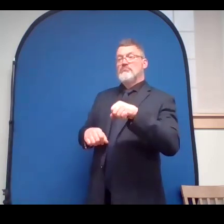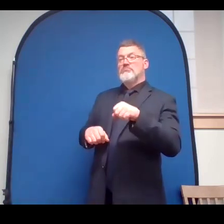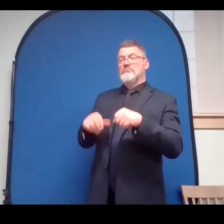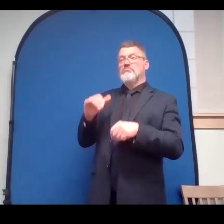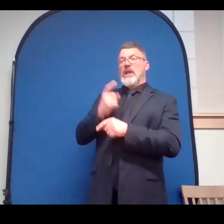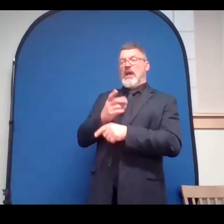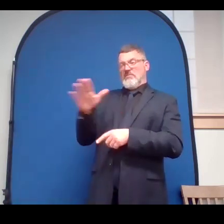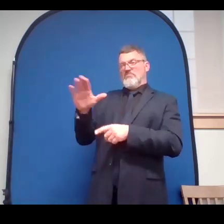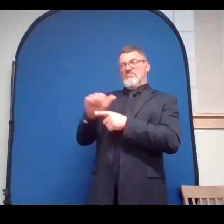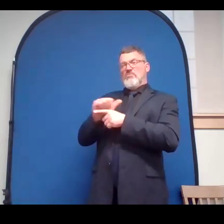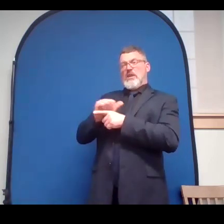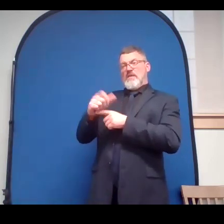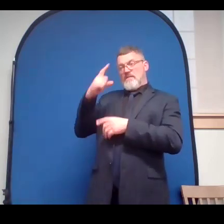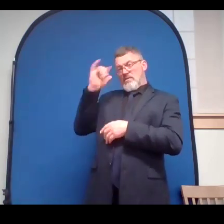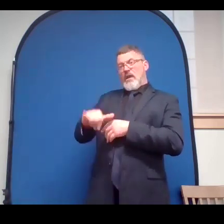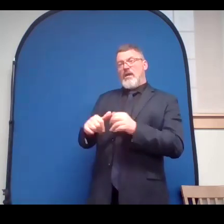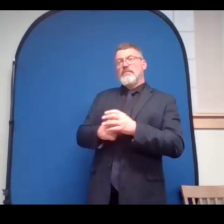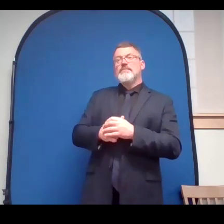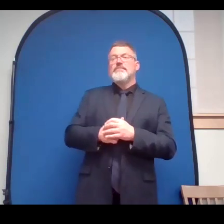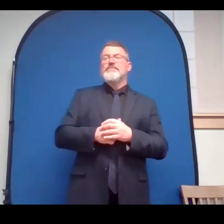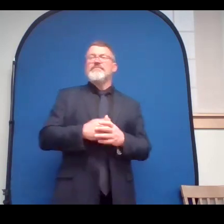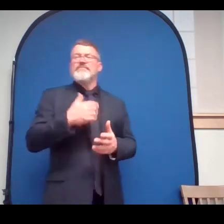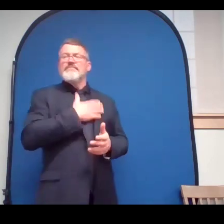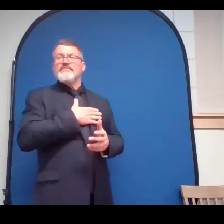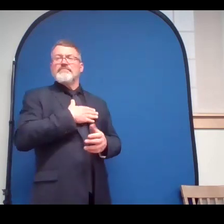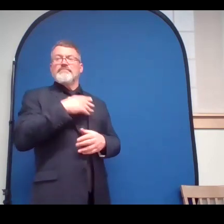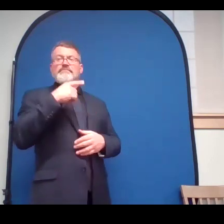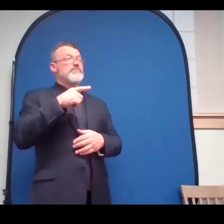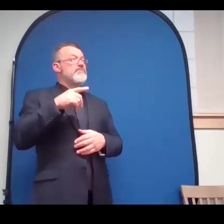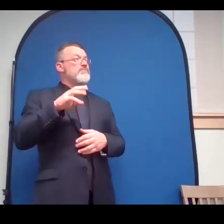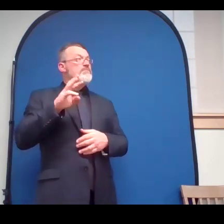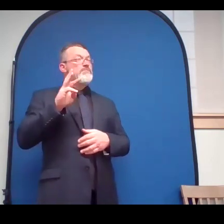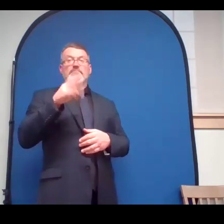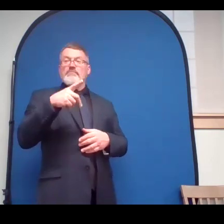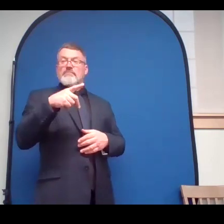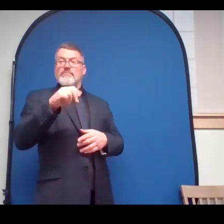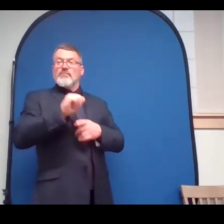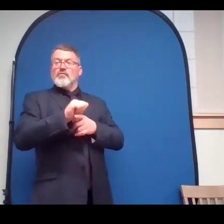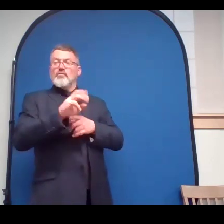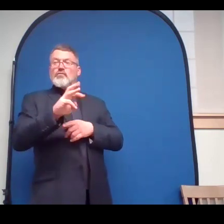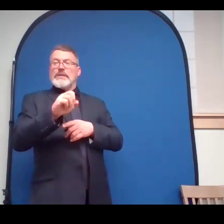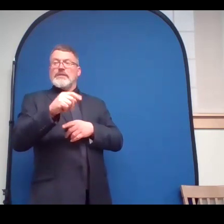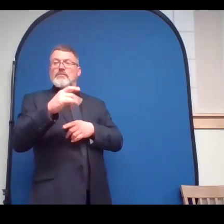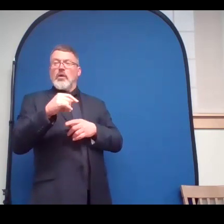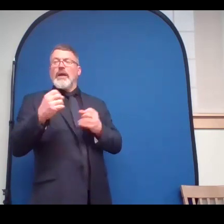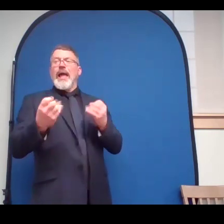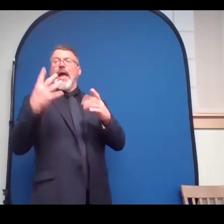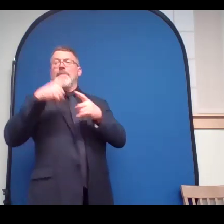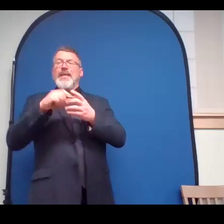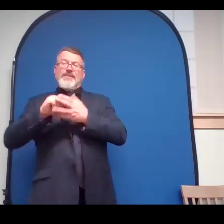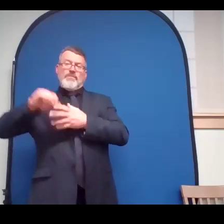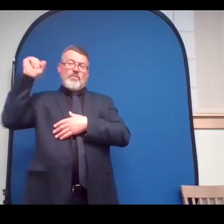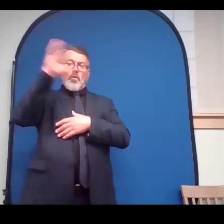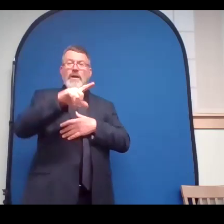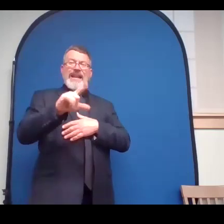that training process at West Point. How many times would he be involved in throwing live grenades in a given day?